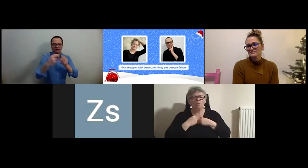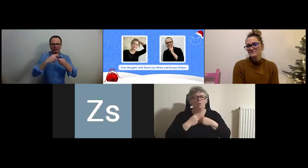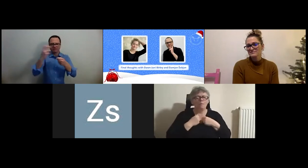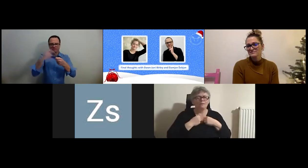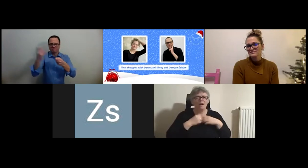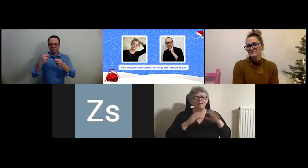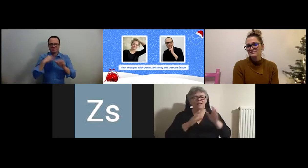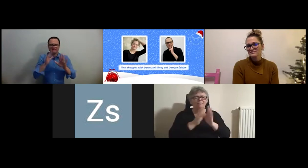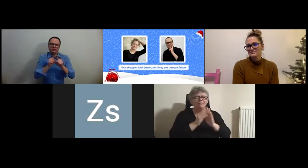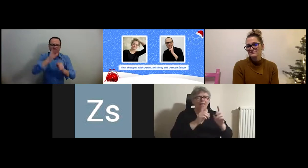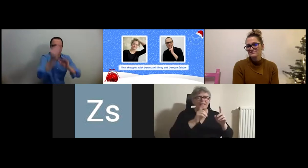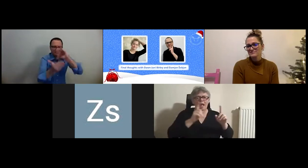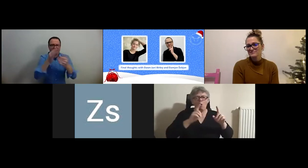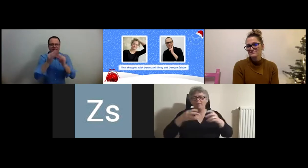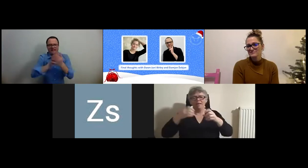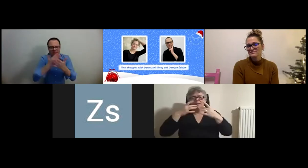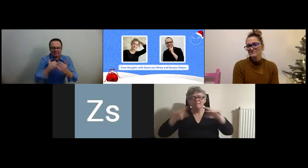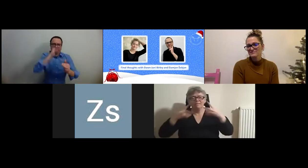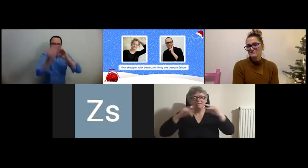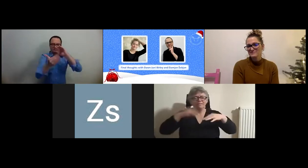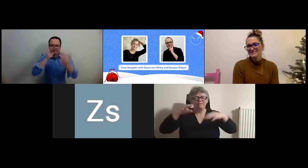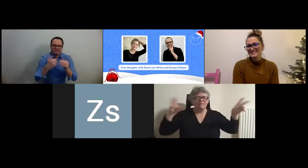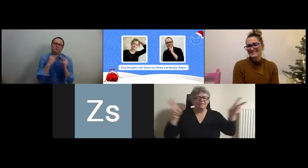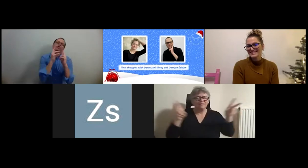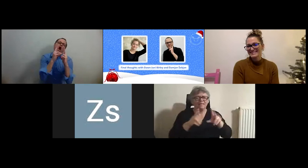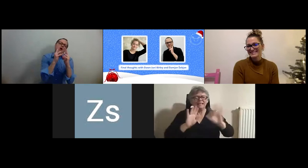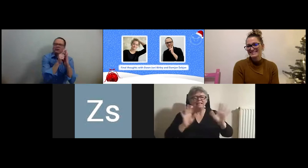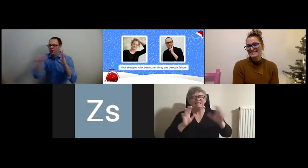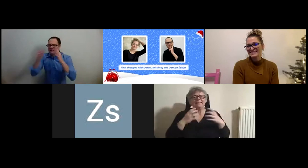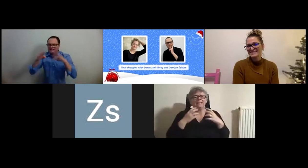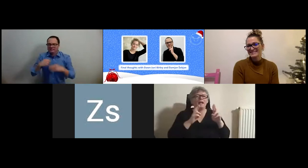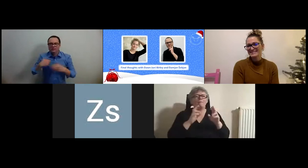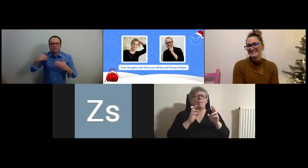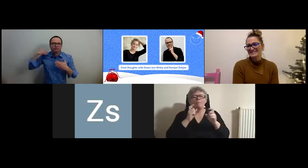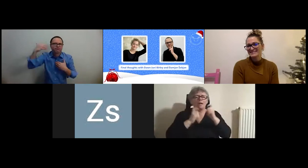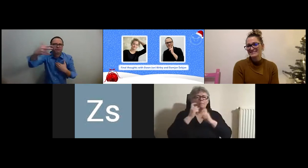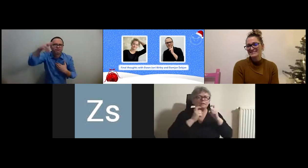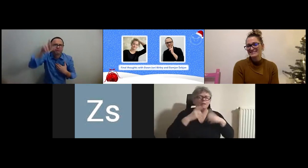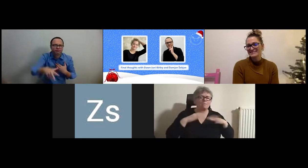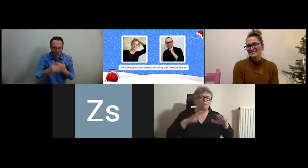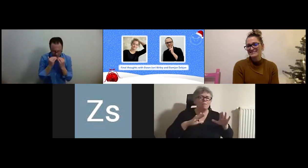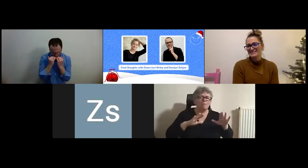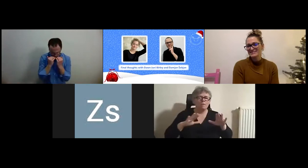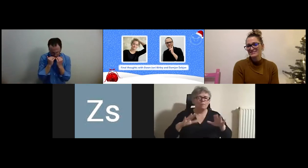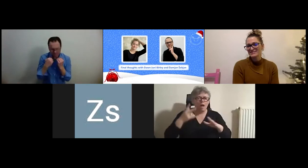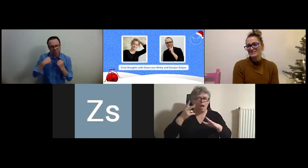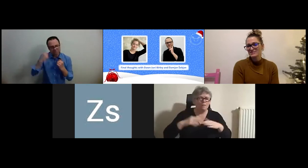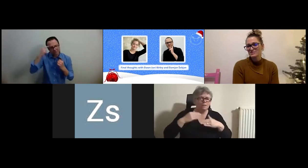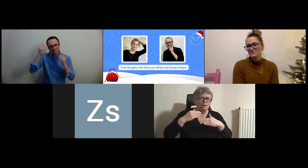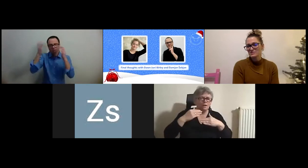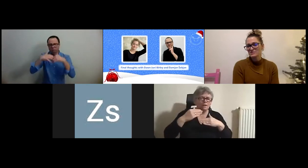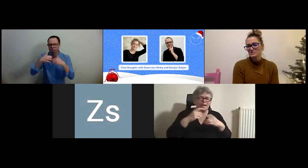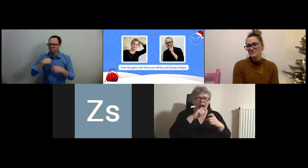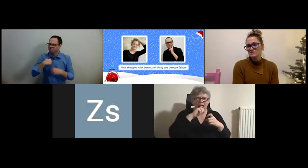was in between the first and second wave. So I had to approach people again and ask them if they